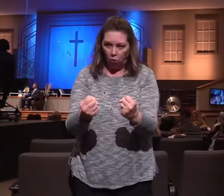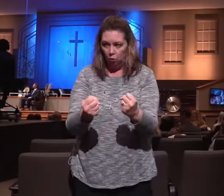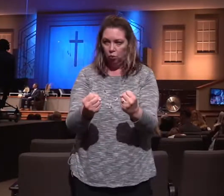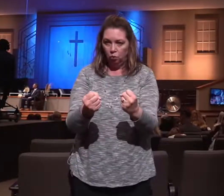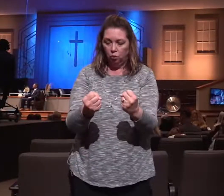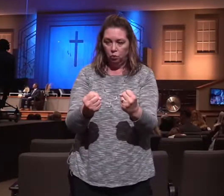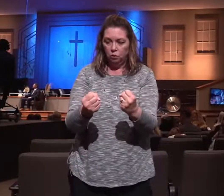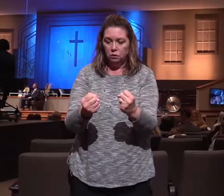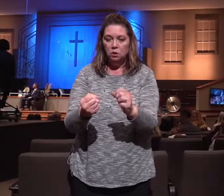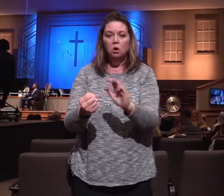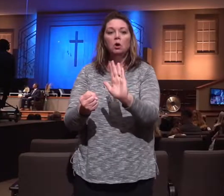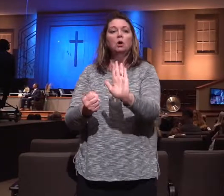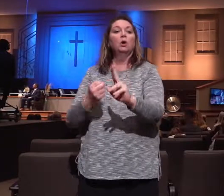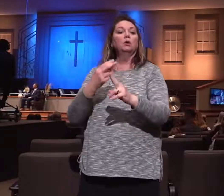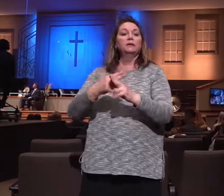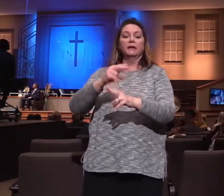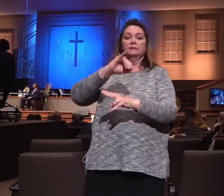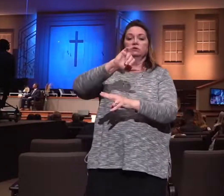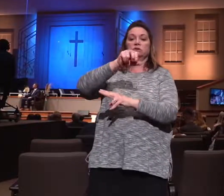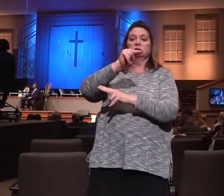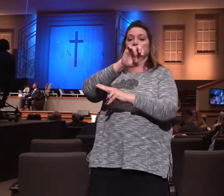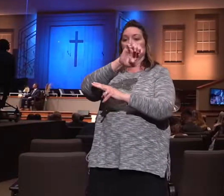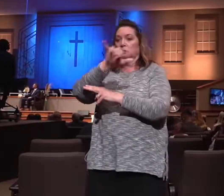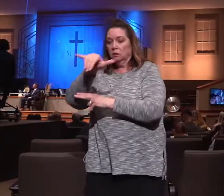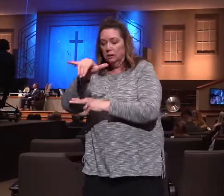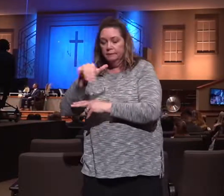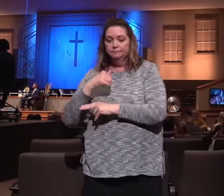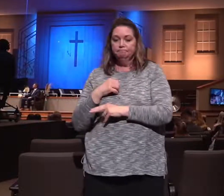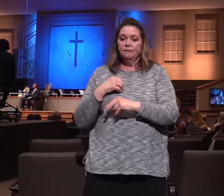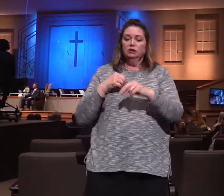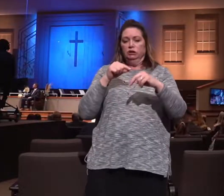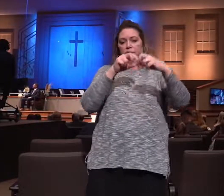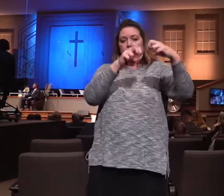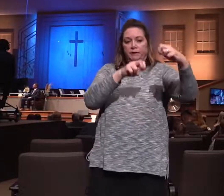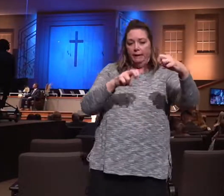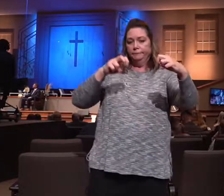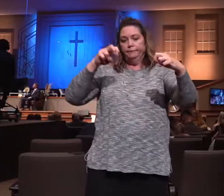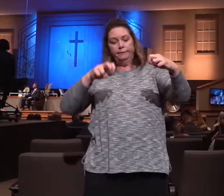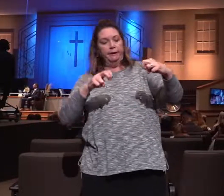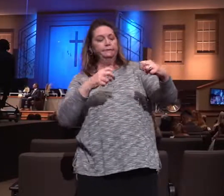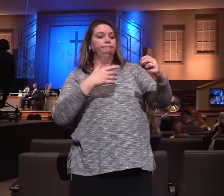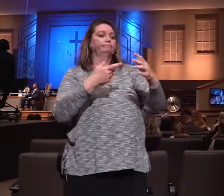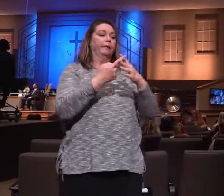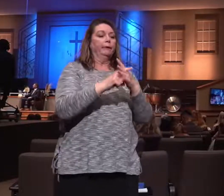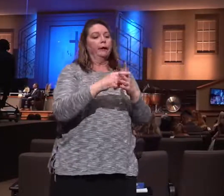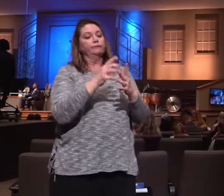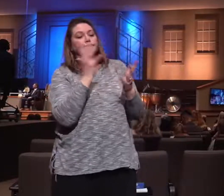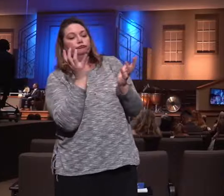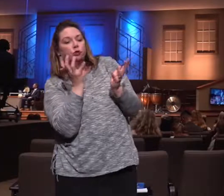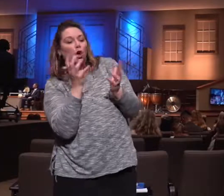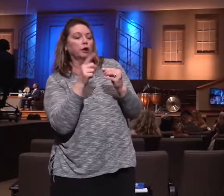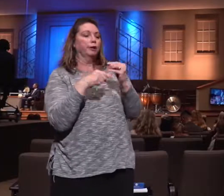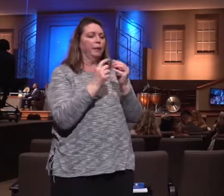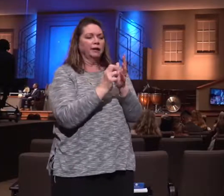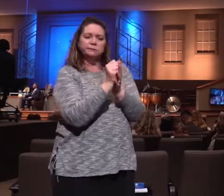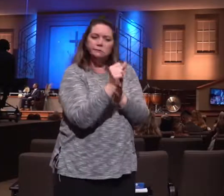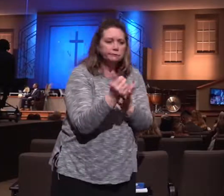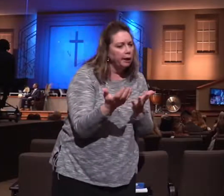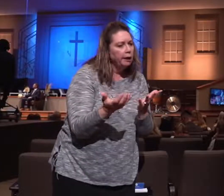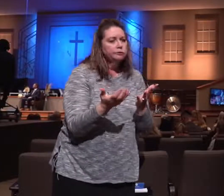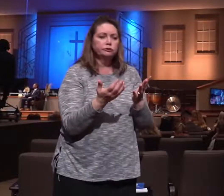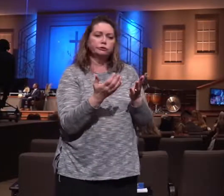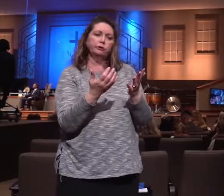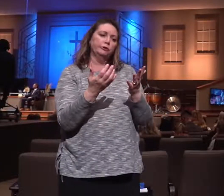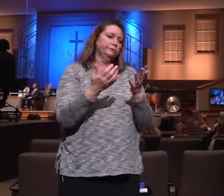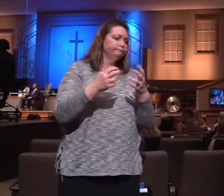And her name was Jane. I sat across from her and I began to talk to her, and I talked to her about her diagnosis and the things that she was